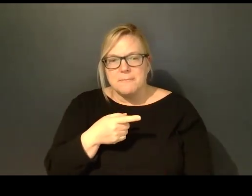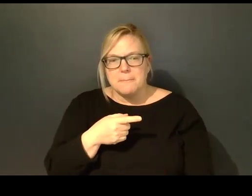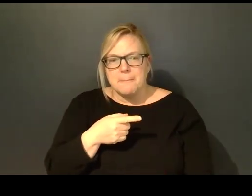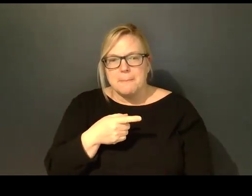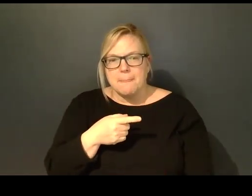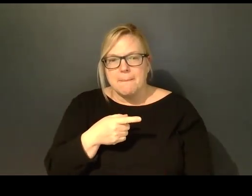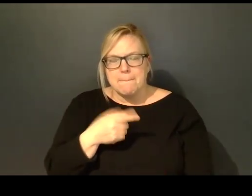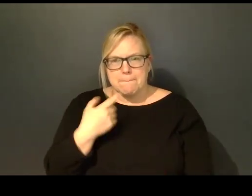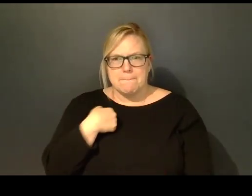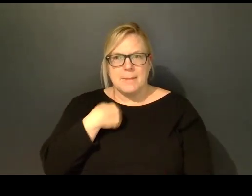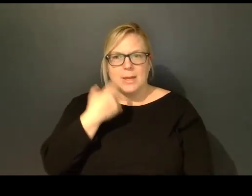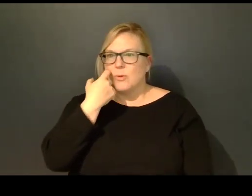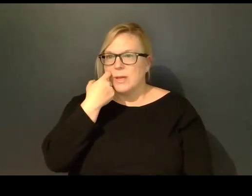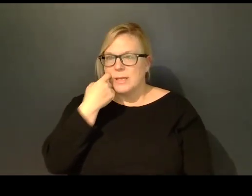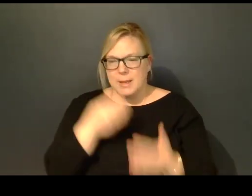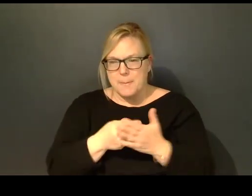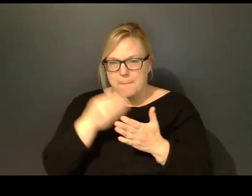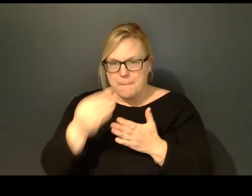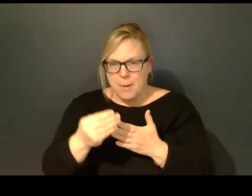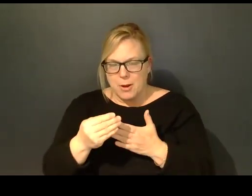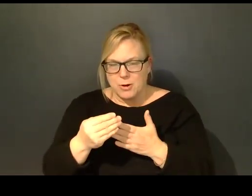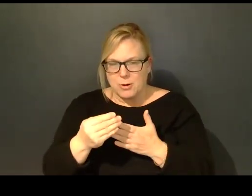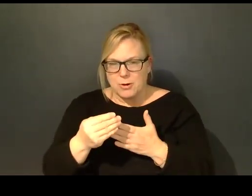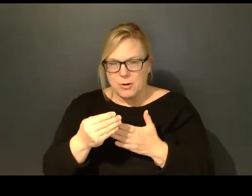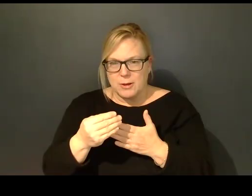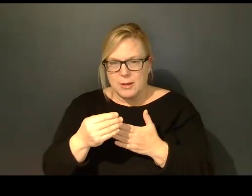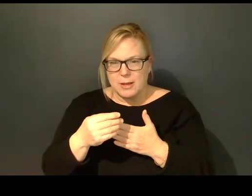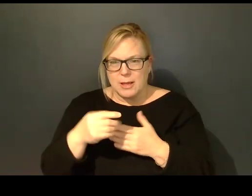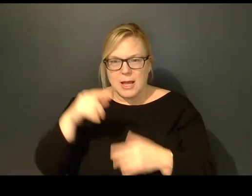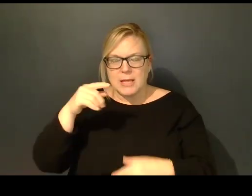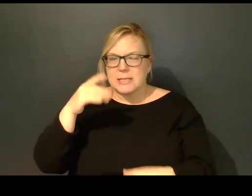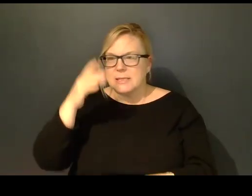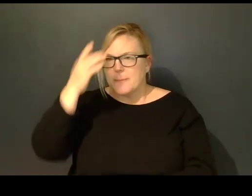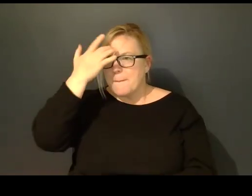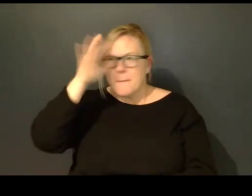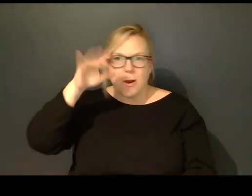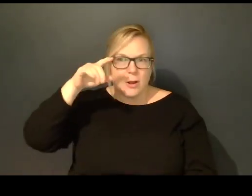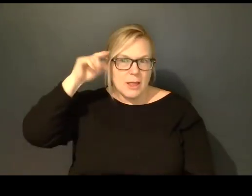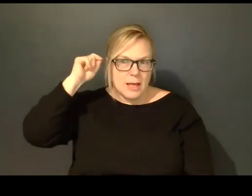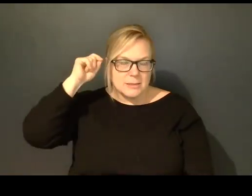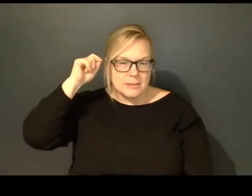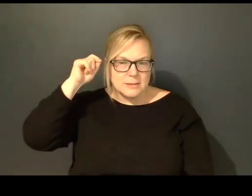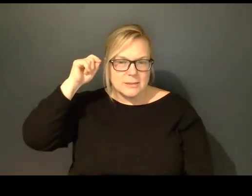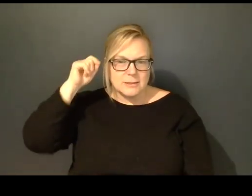I recently purchased a pair of Ray-Ban Meta smart glasses. Yes. Kind